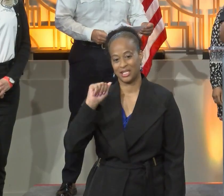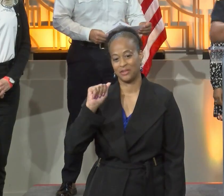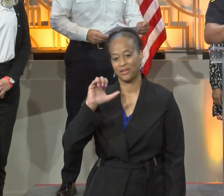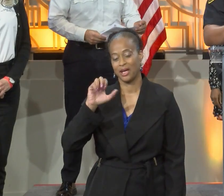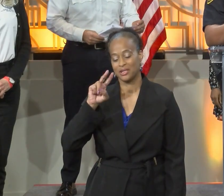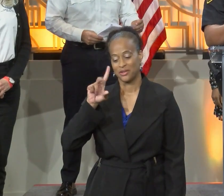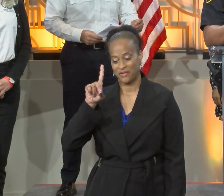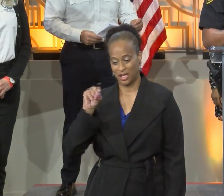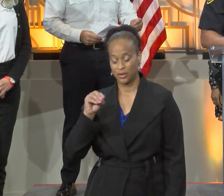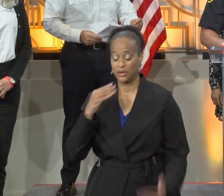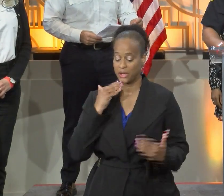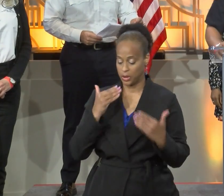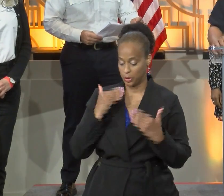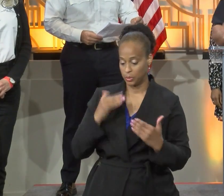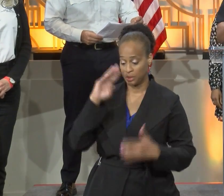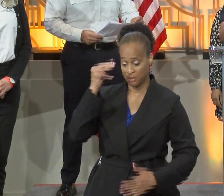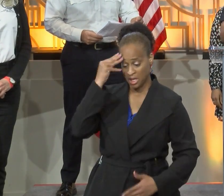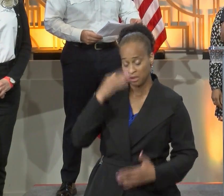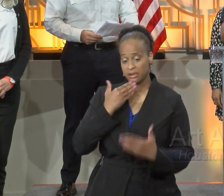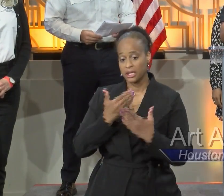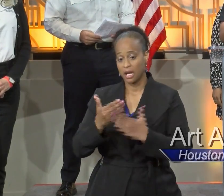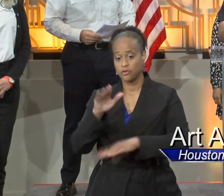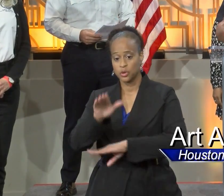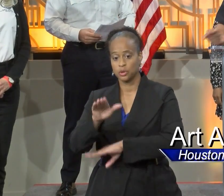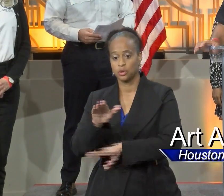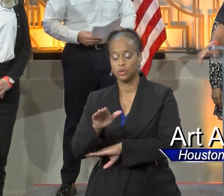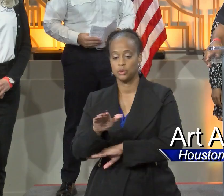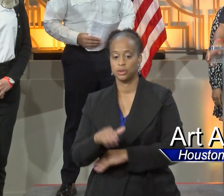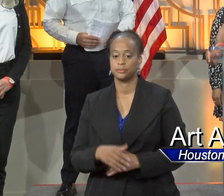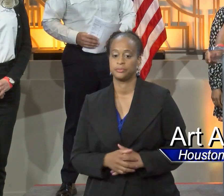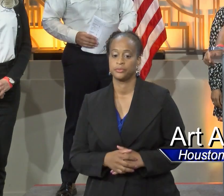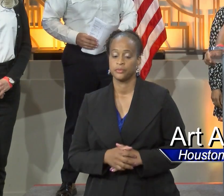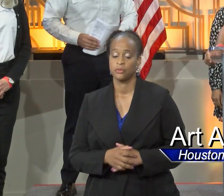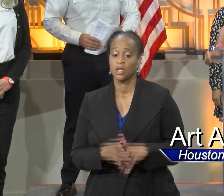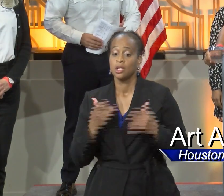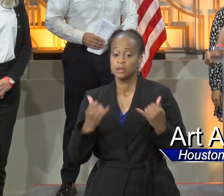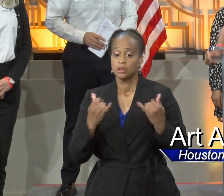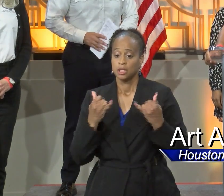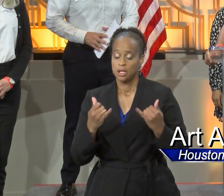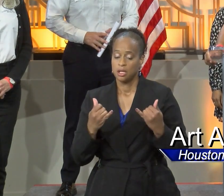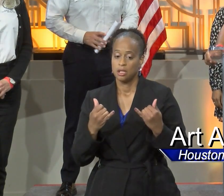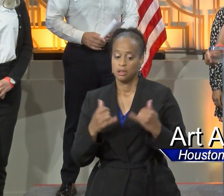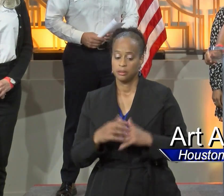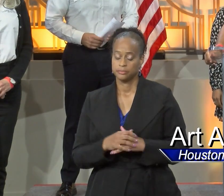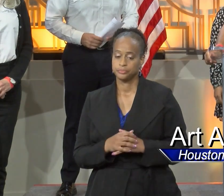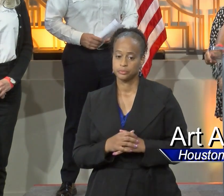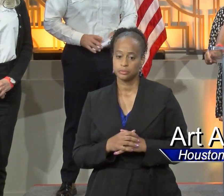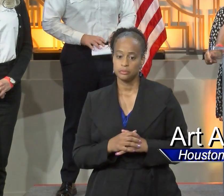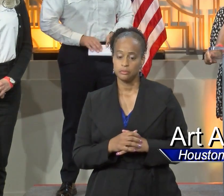Thank you, Mayor. Good afternoon, everyone. As of today, we have